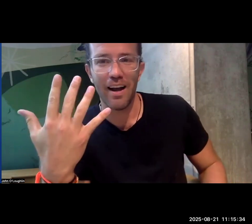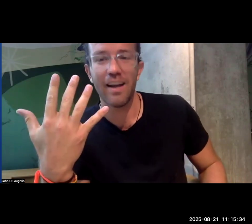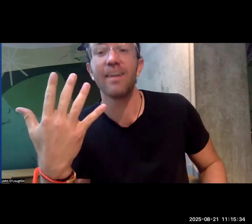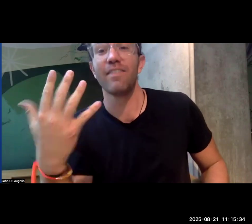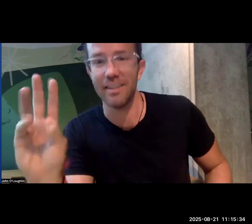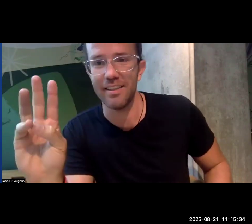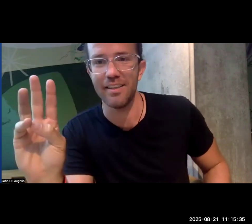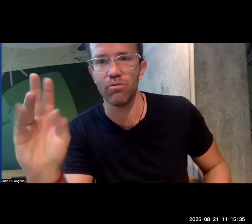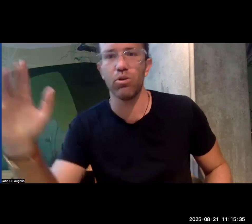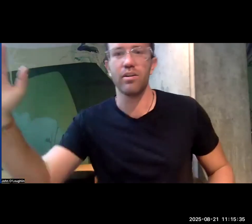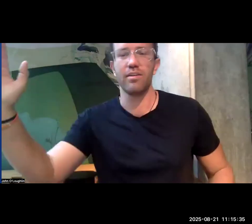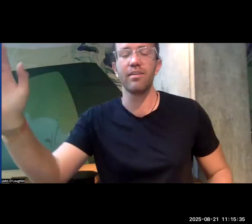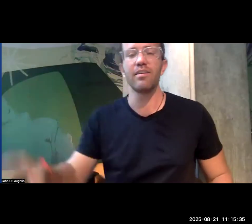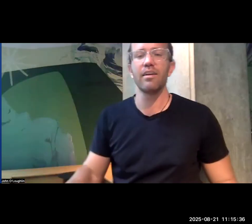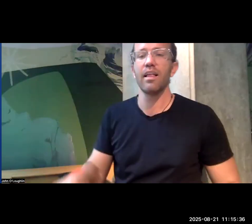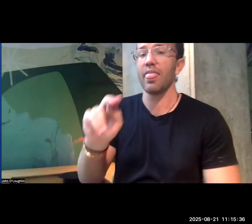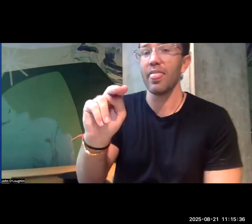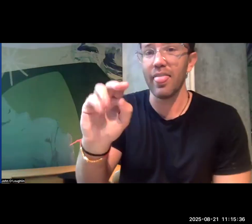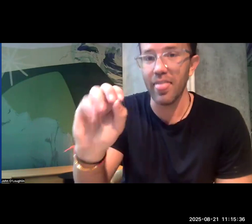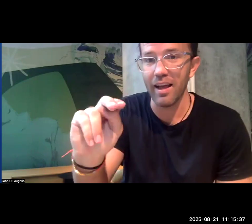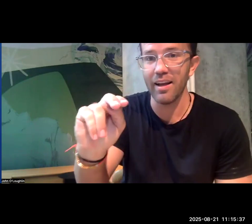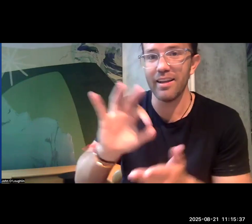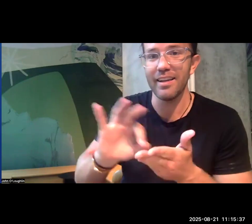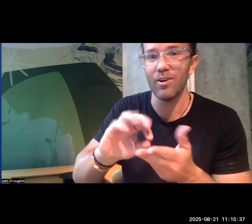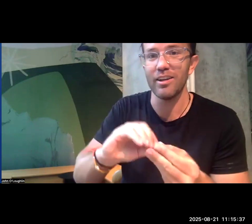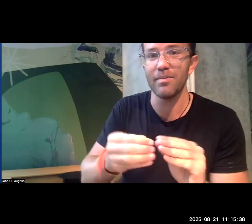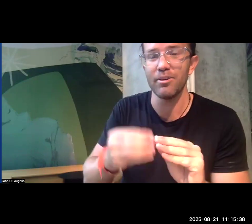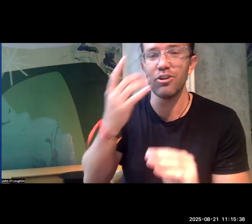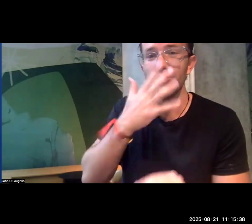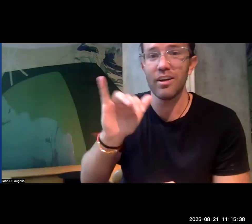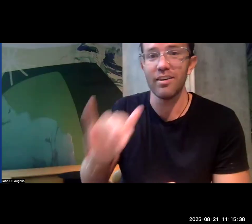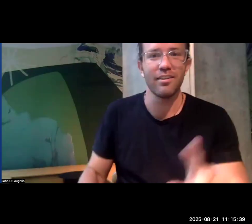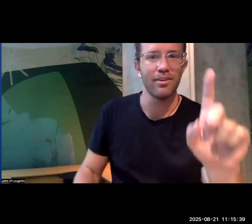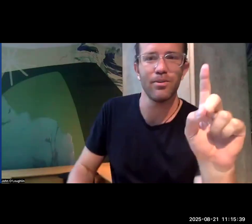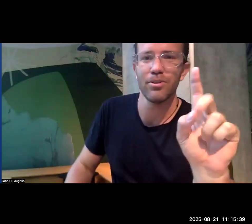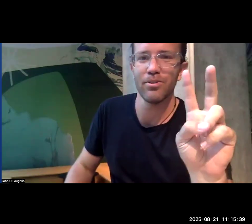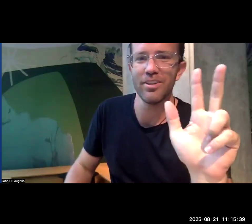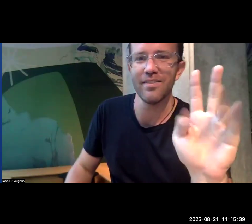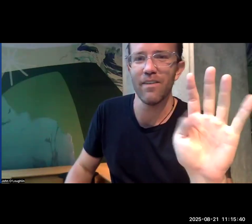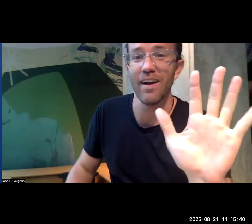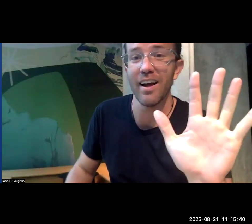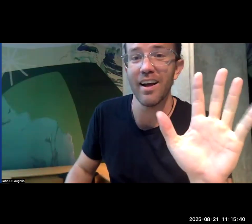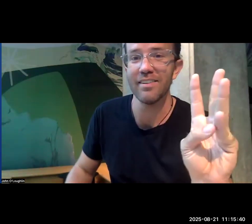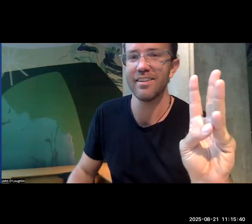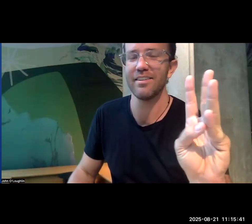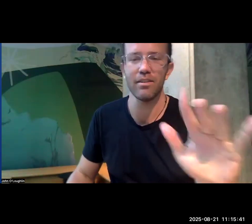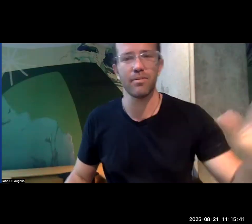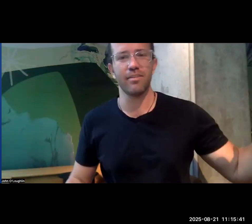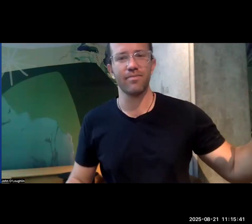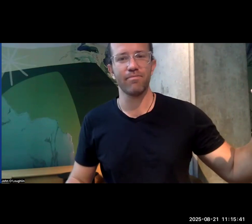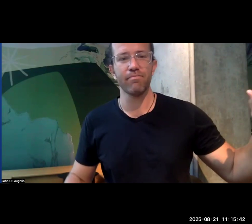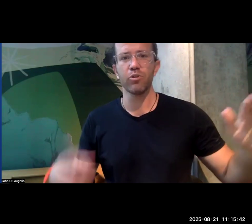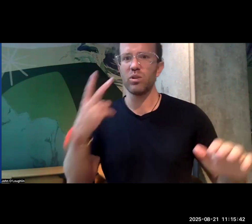this: 1, 2, 3, 4, 5, 6, and on. Non-counting numbers look like this: 1, 2, 3, 4,